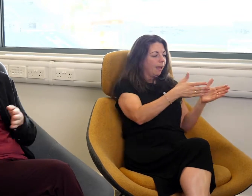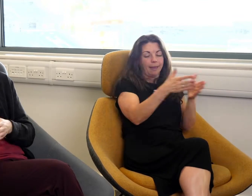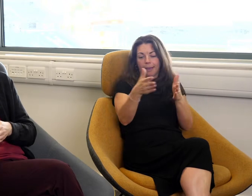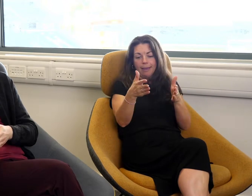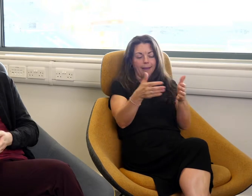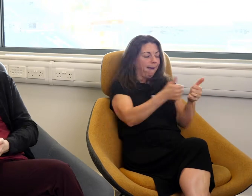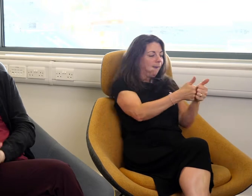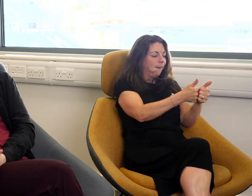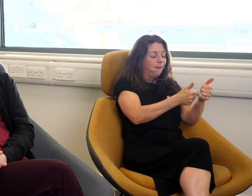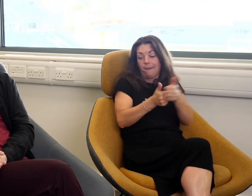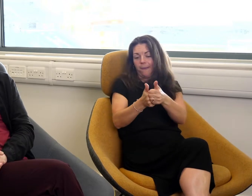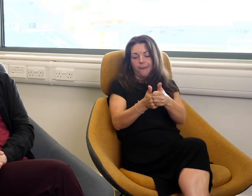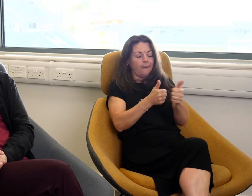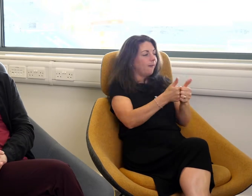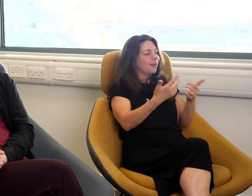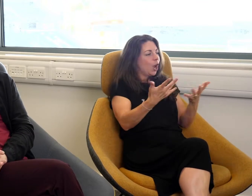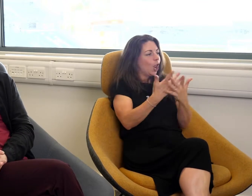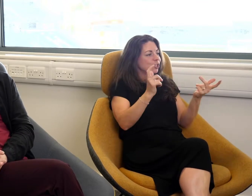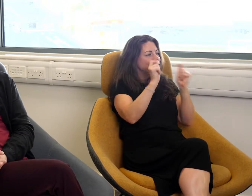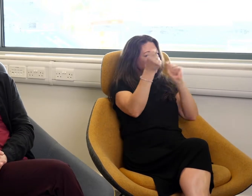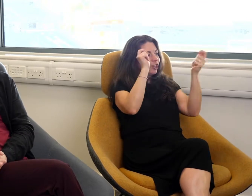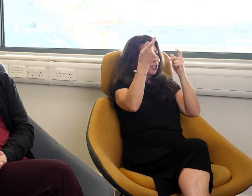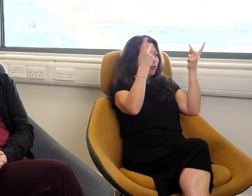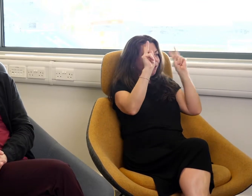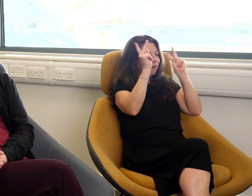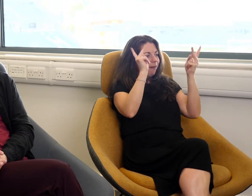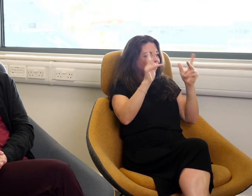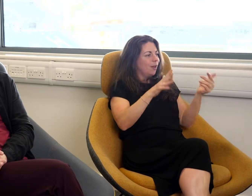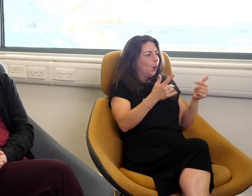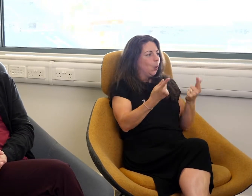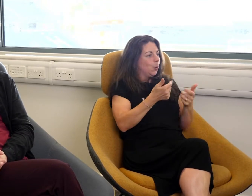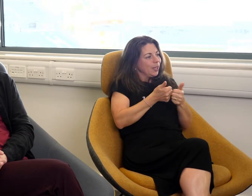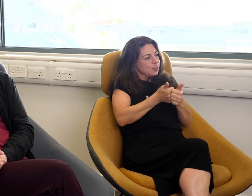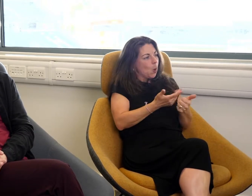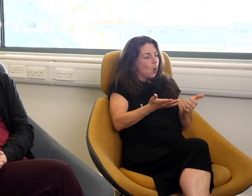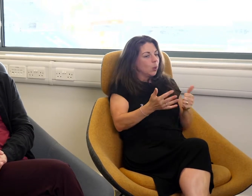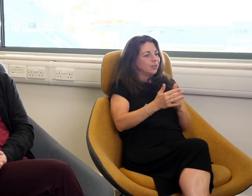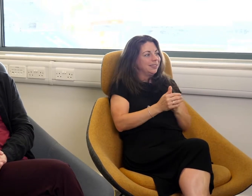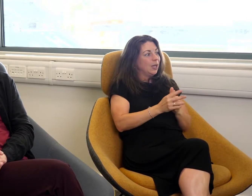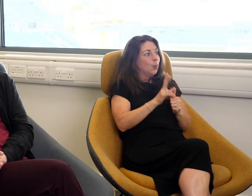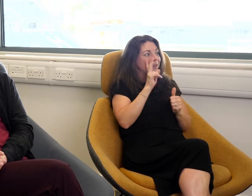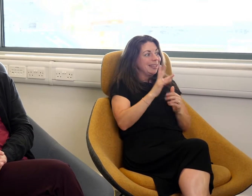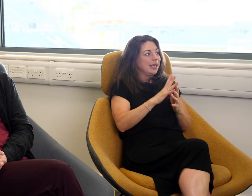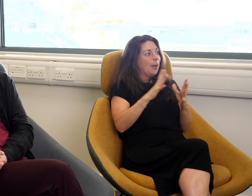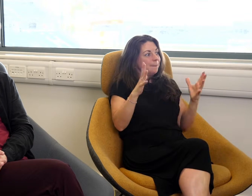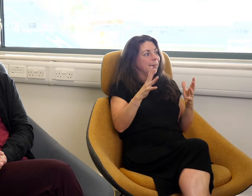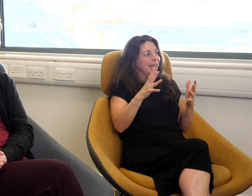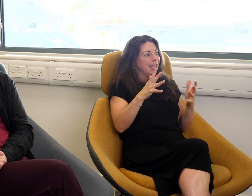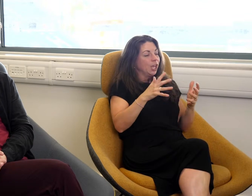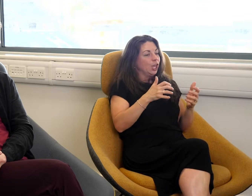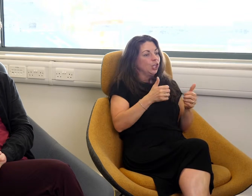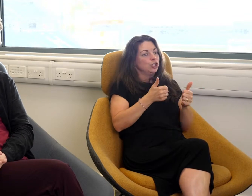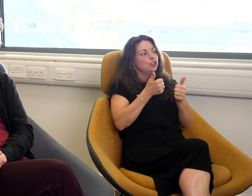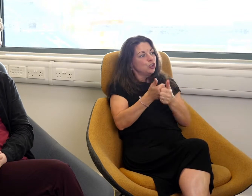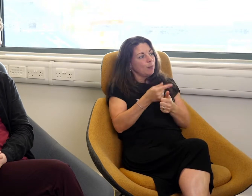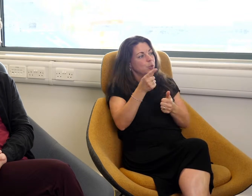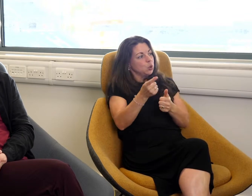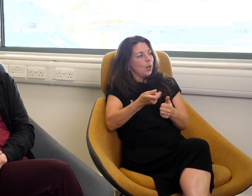another. We saw that, you know, we had that very significant jump towards Labour from the Conservatives at the general election. But